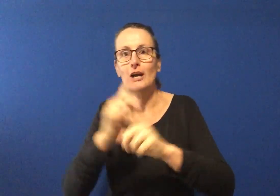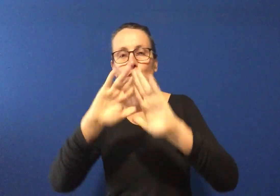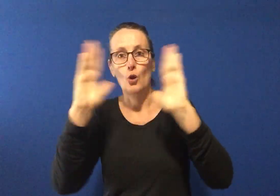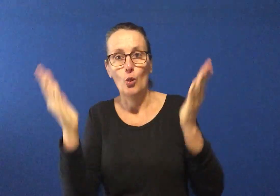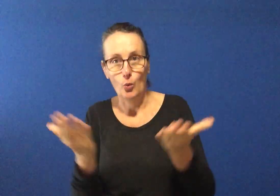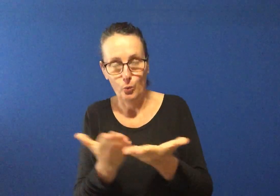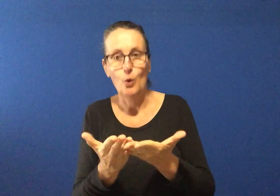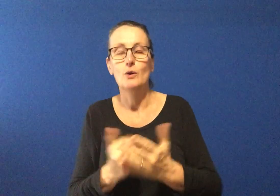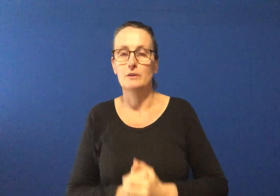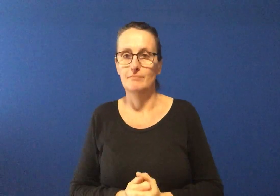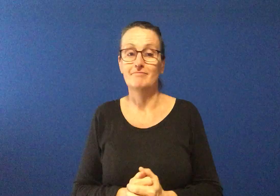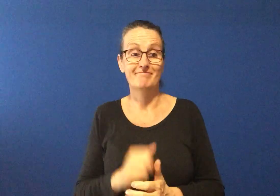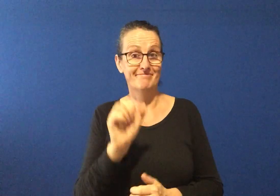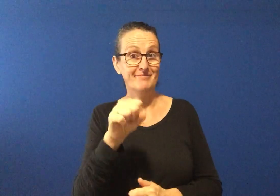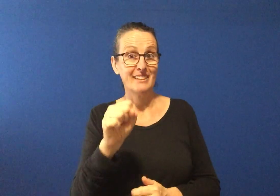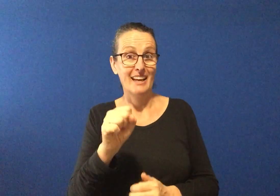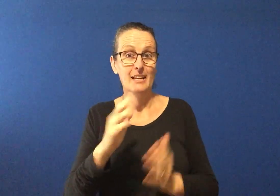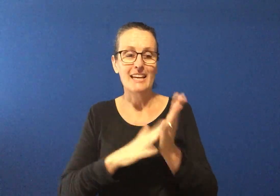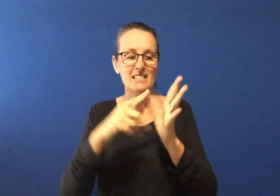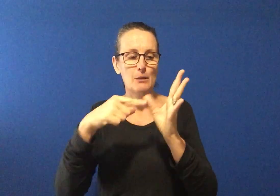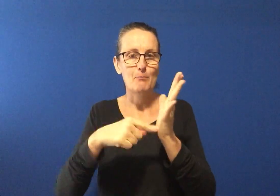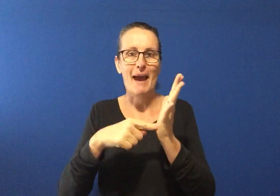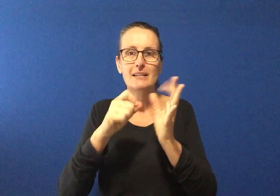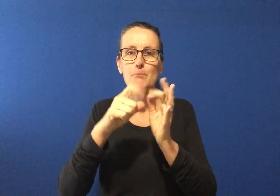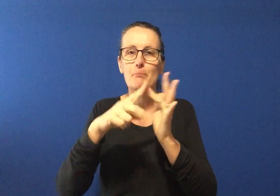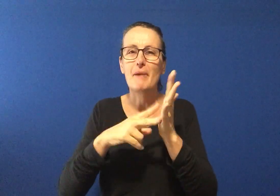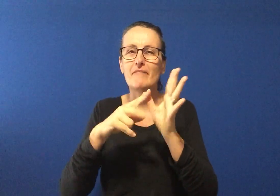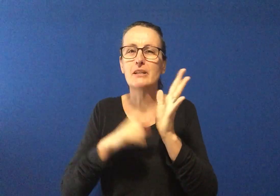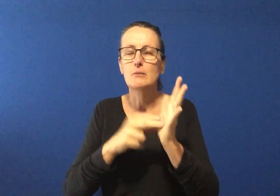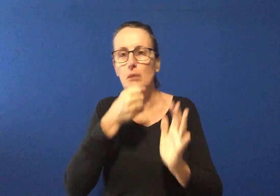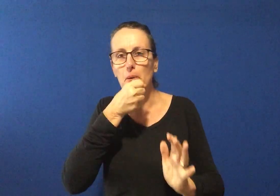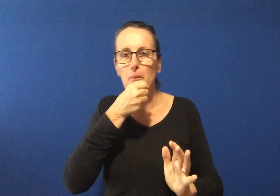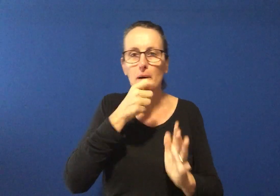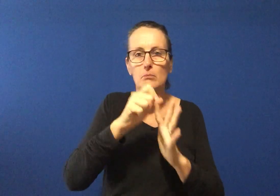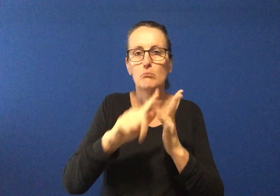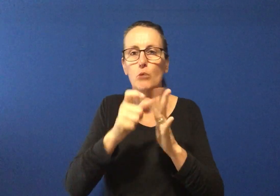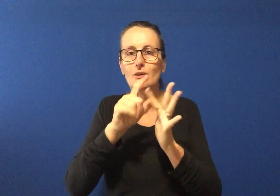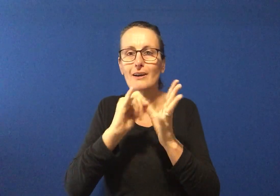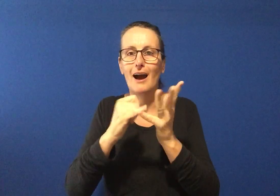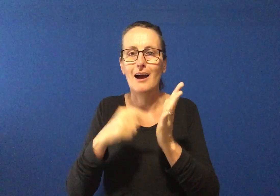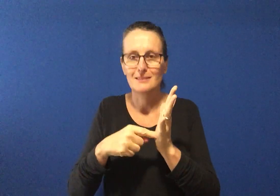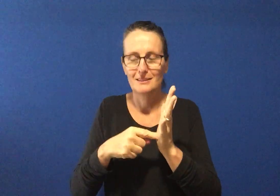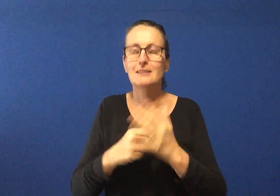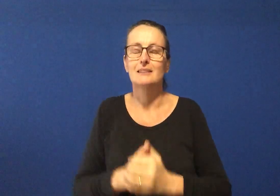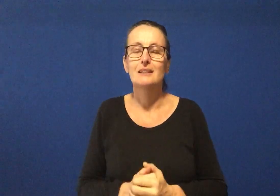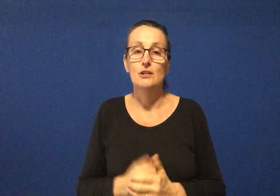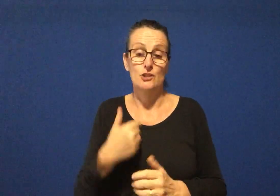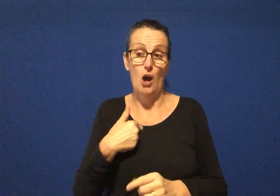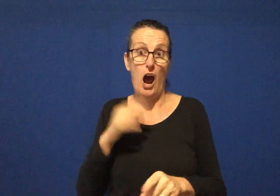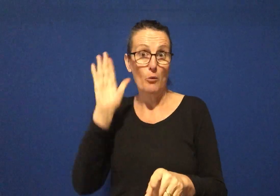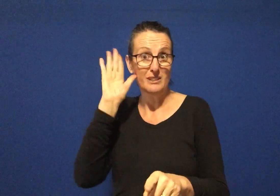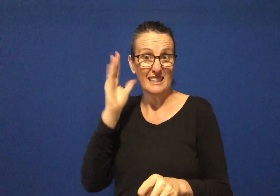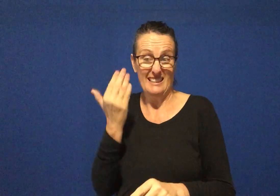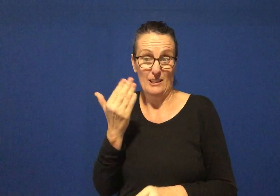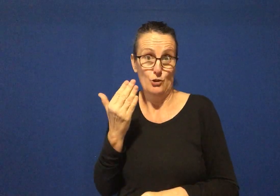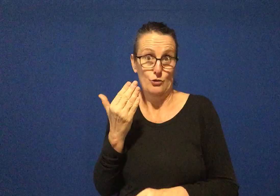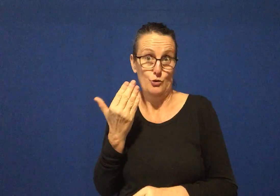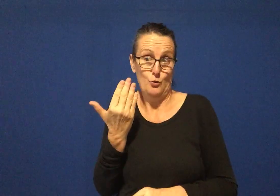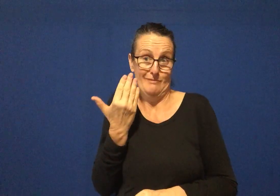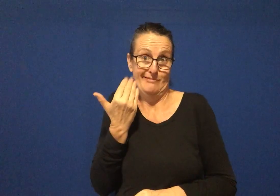does it, who's on RN Breakfast. That's right. I was listening to the last ep, which is all about Trump's handling of the coronavirus and his clashes with Dr. Fauci,